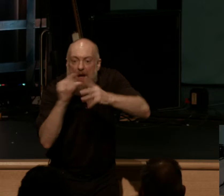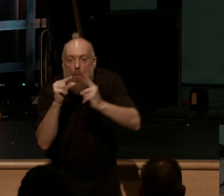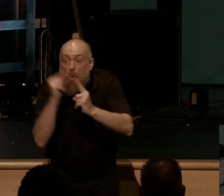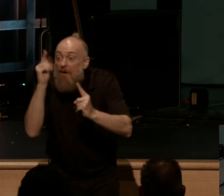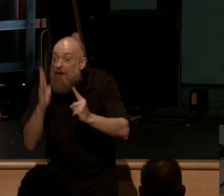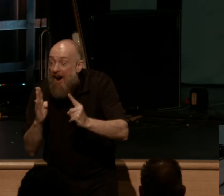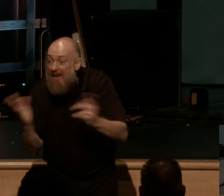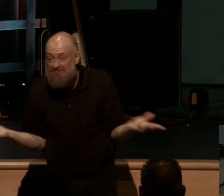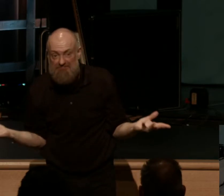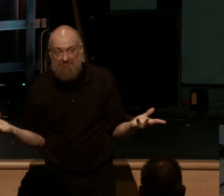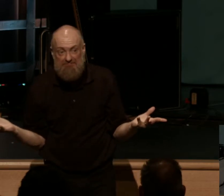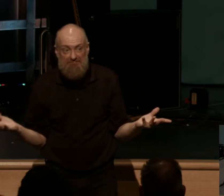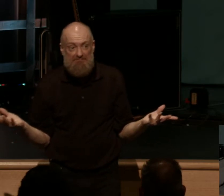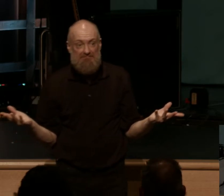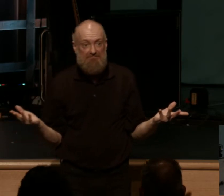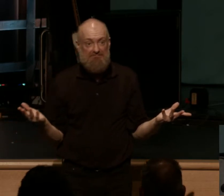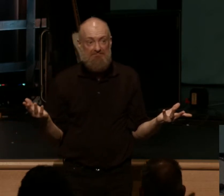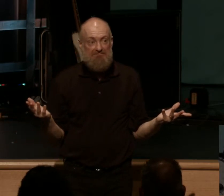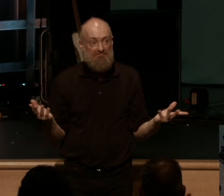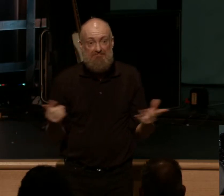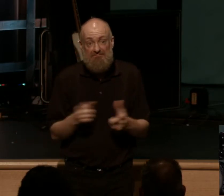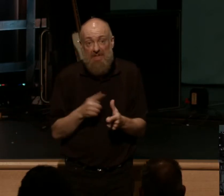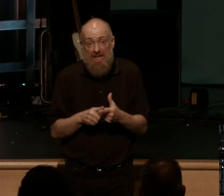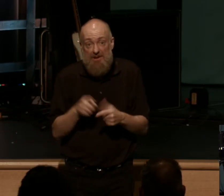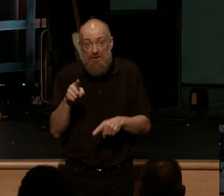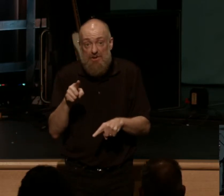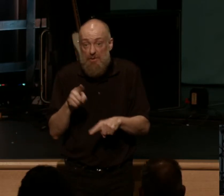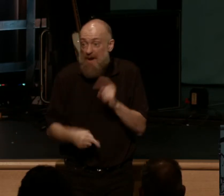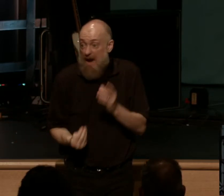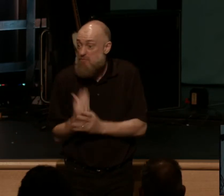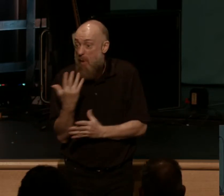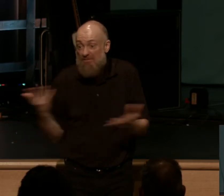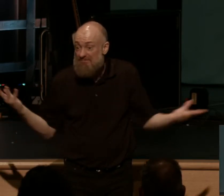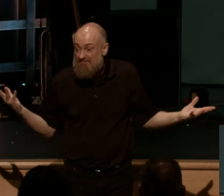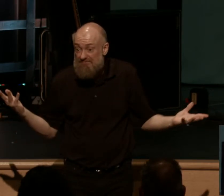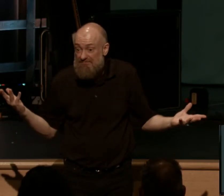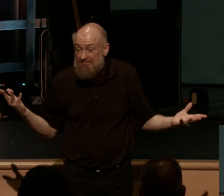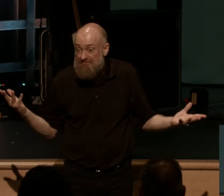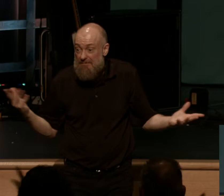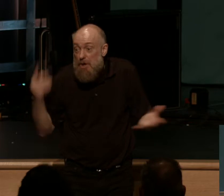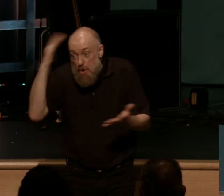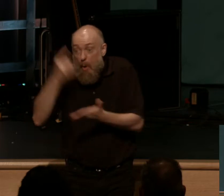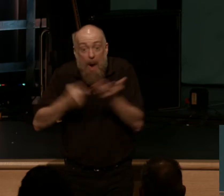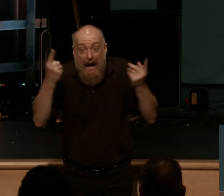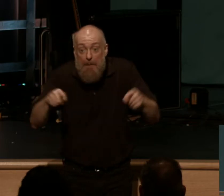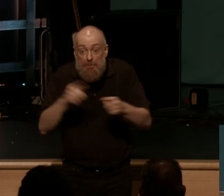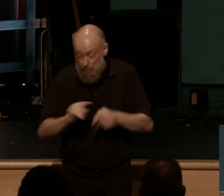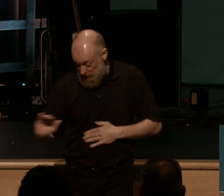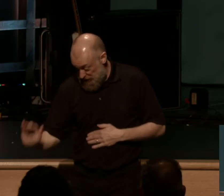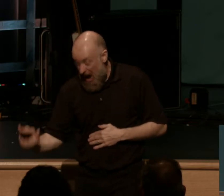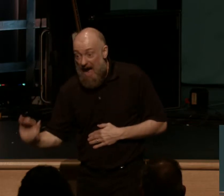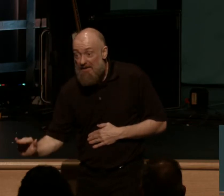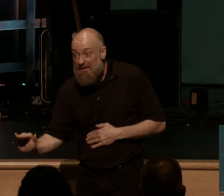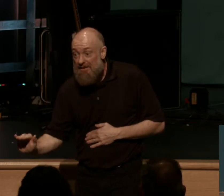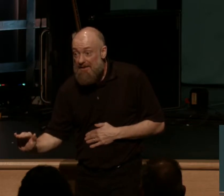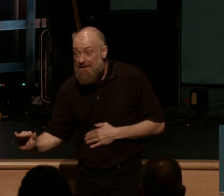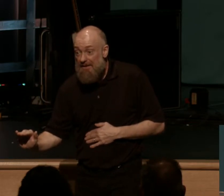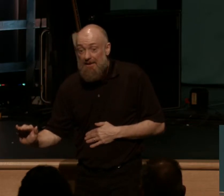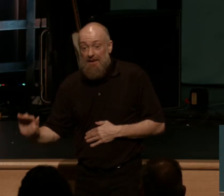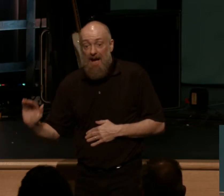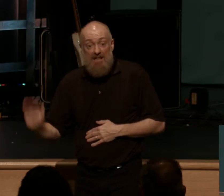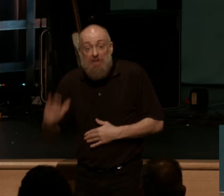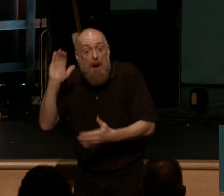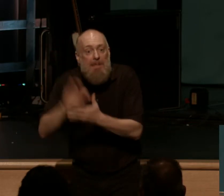the word of God, there's certain ways we simply cannot grow. And you know what happens to a child? A child will simply